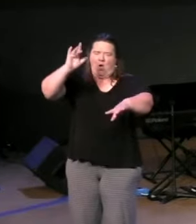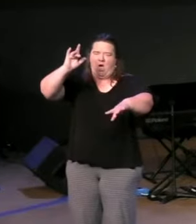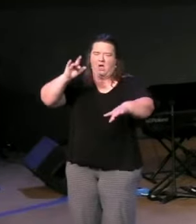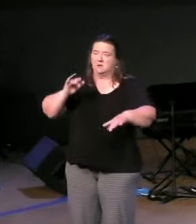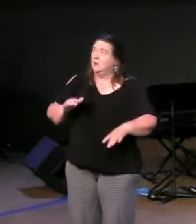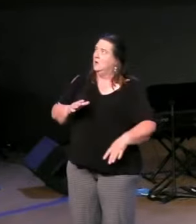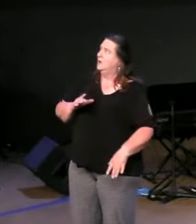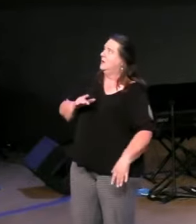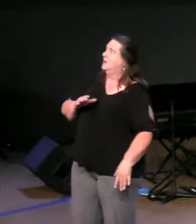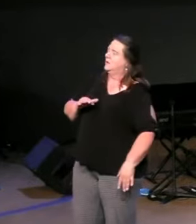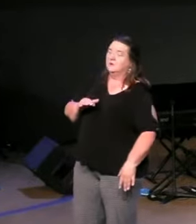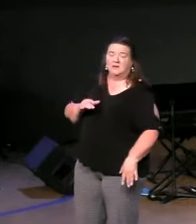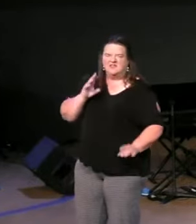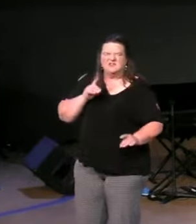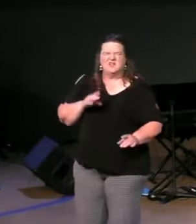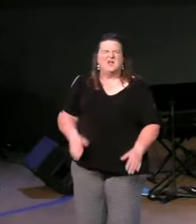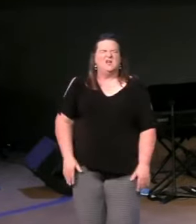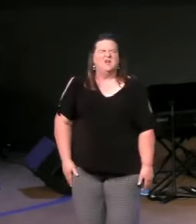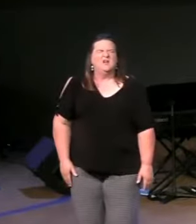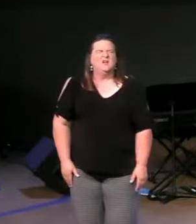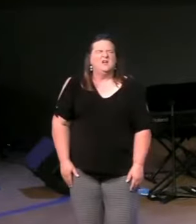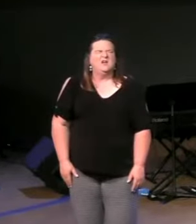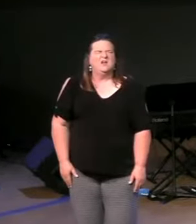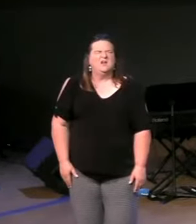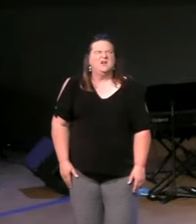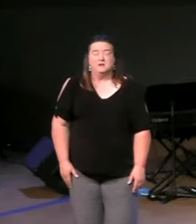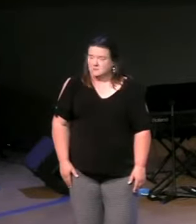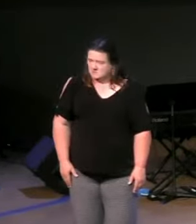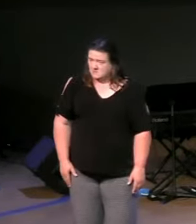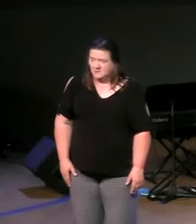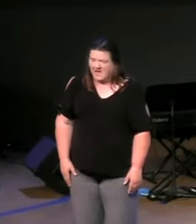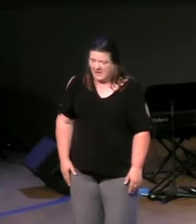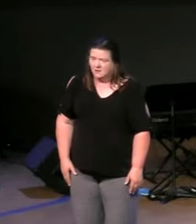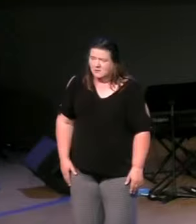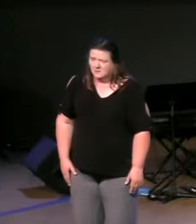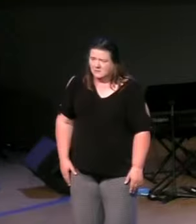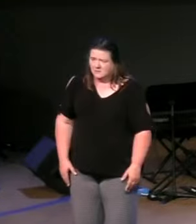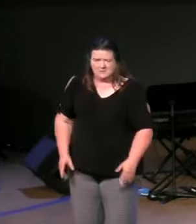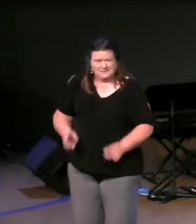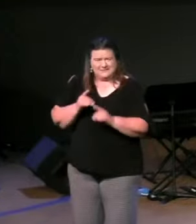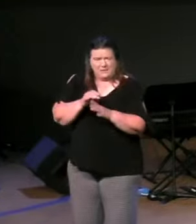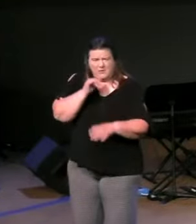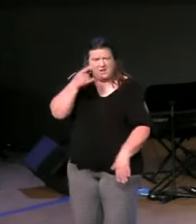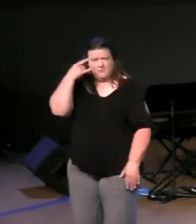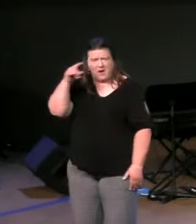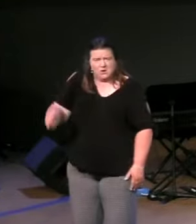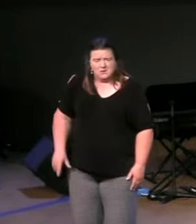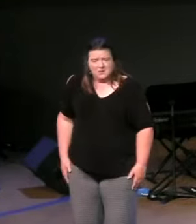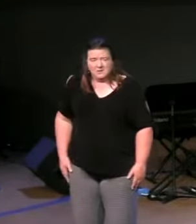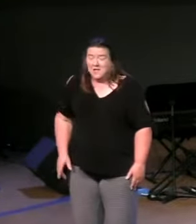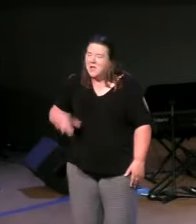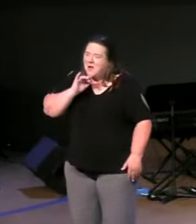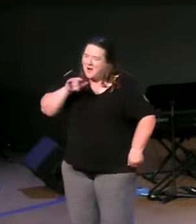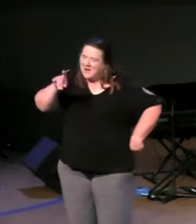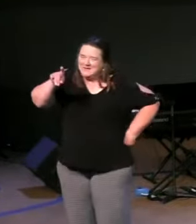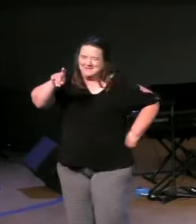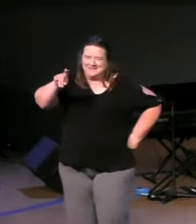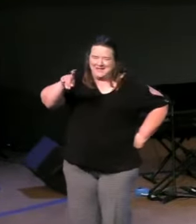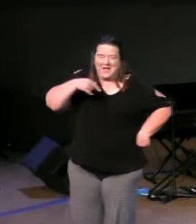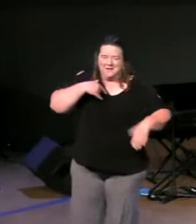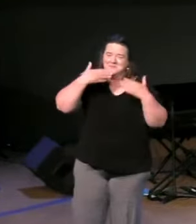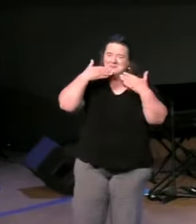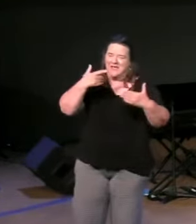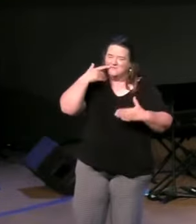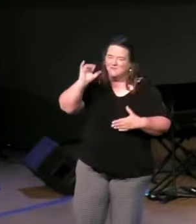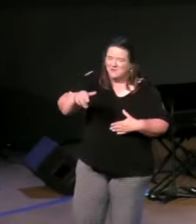face of the earth, and the disciples just stand there like, what? They don't get it. And honestly, I'm thankful for that,